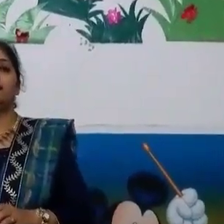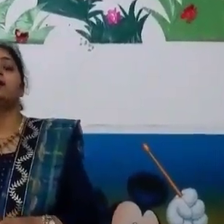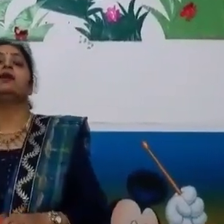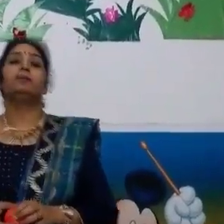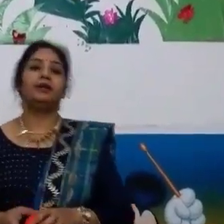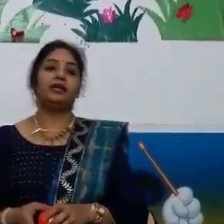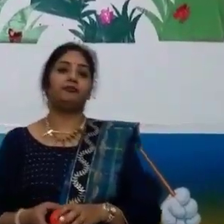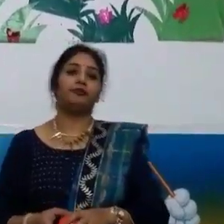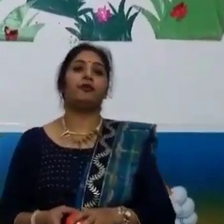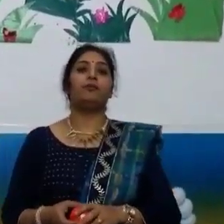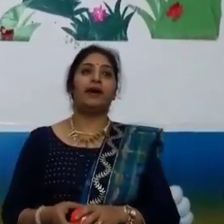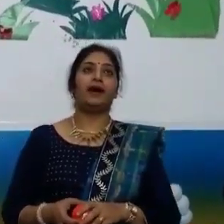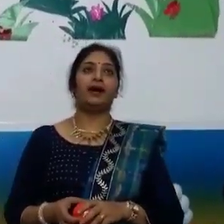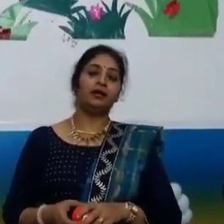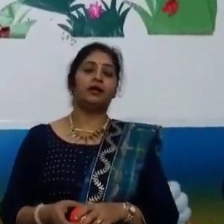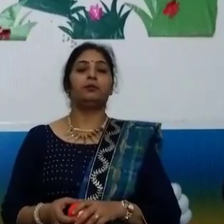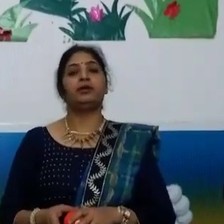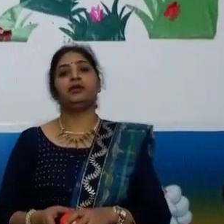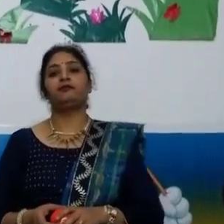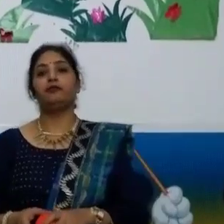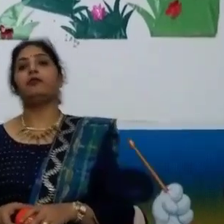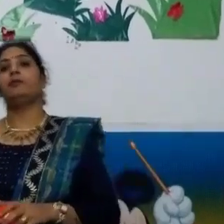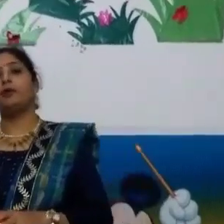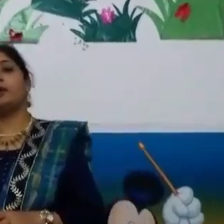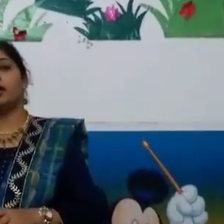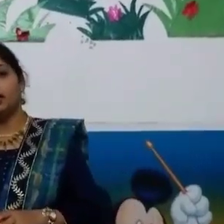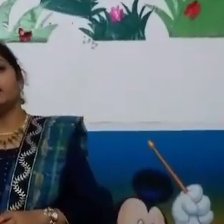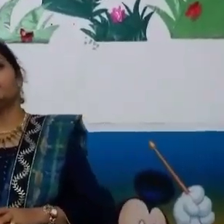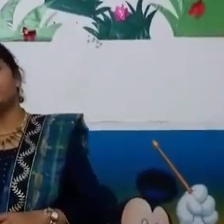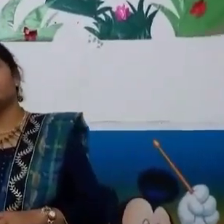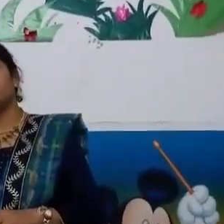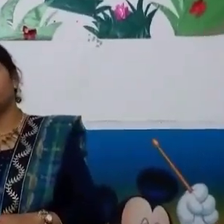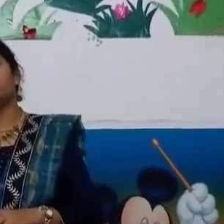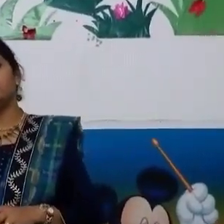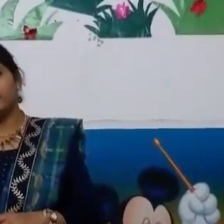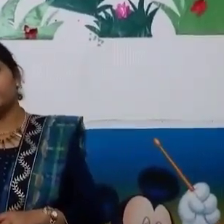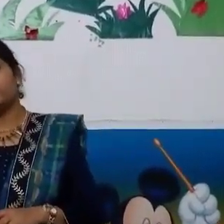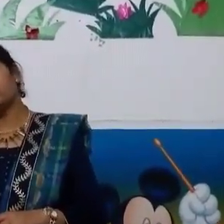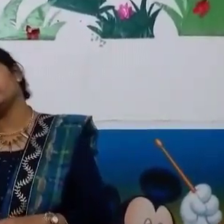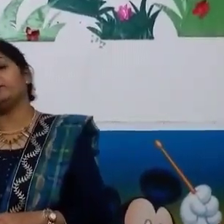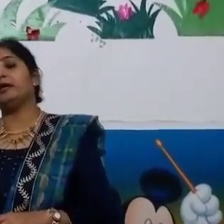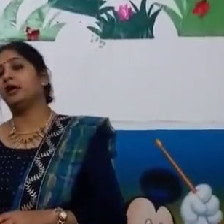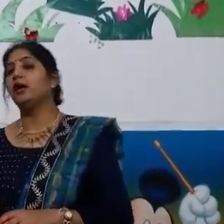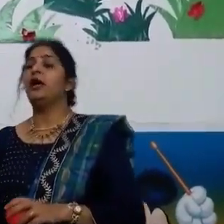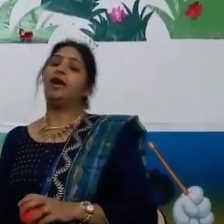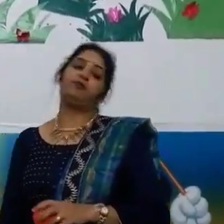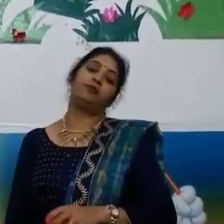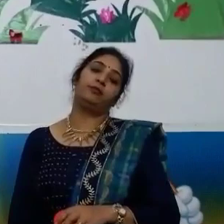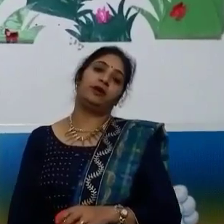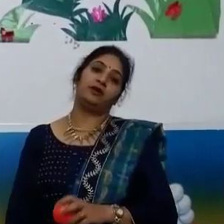A. B for bear, B for ball, B. Okay, beta. Have you?